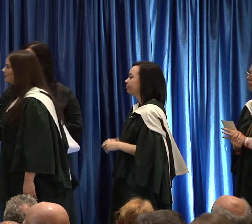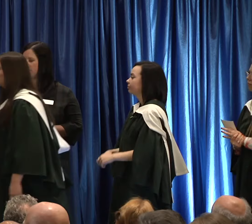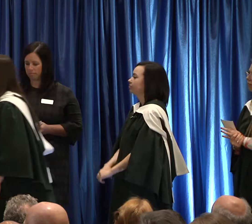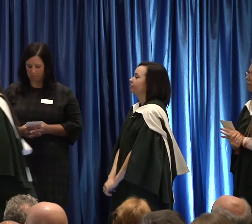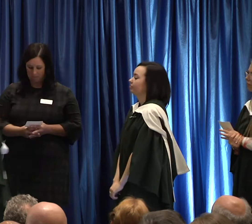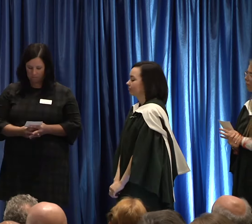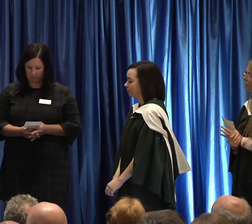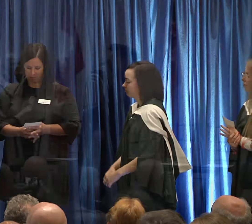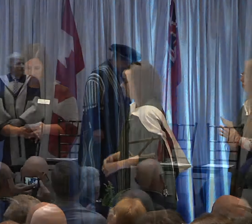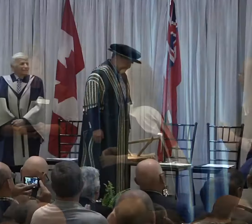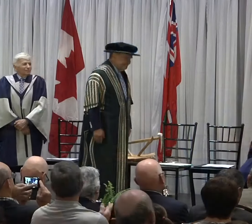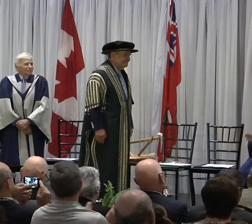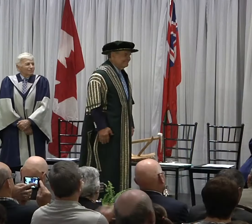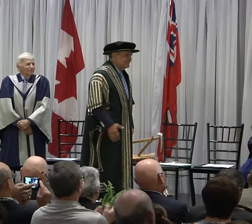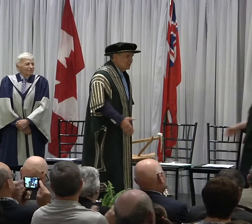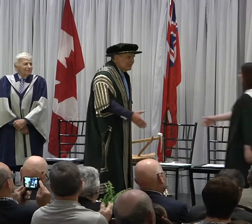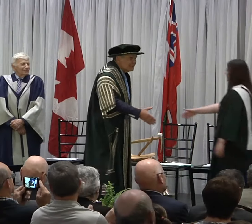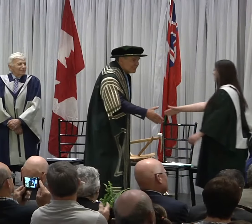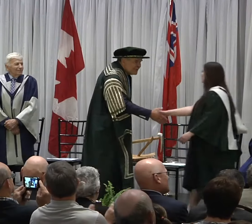Rachel Morrison.